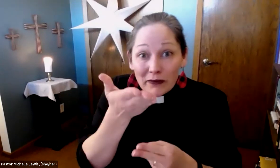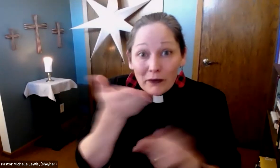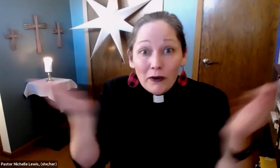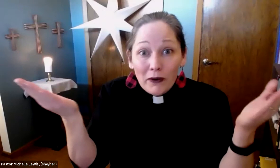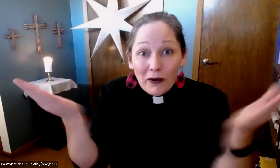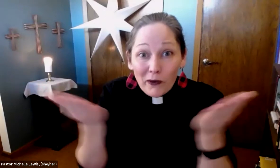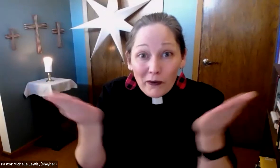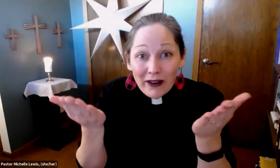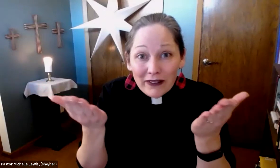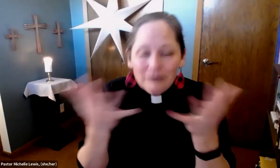Names you beloved,